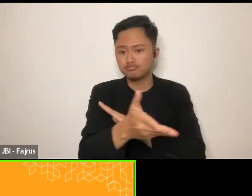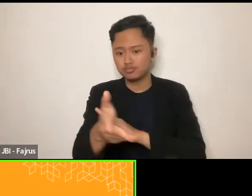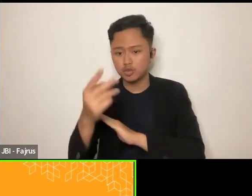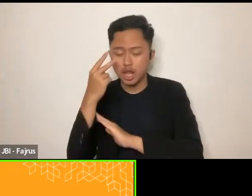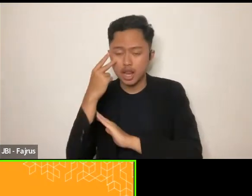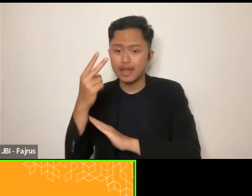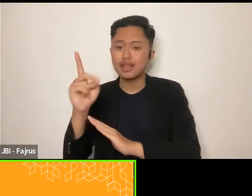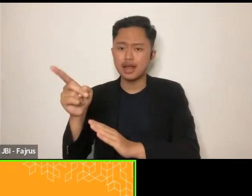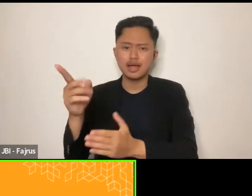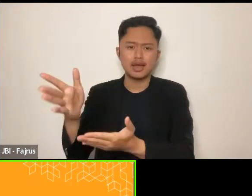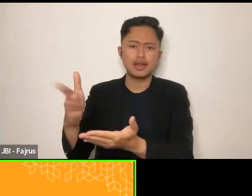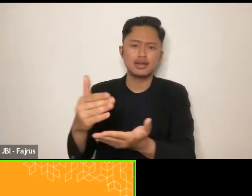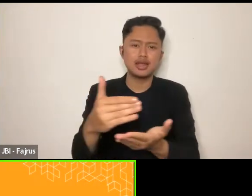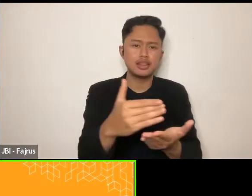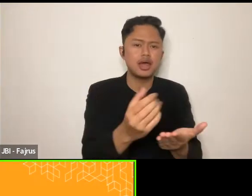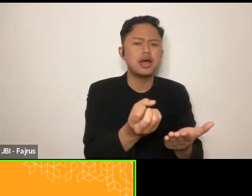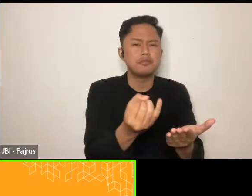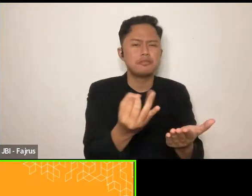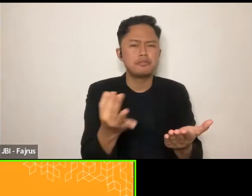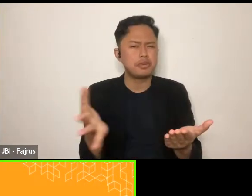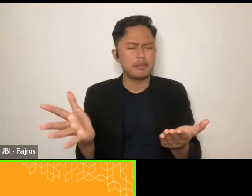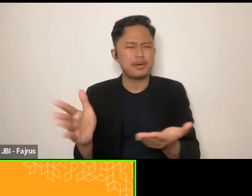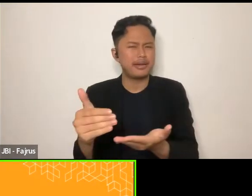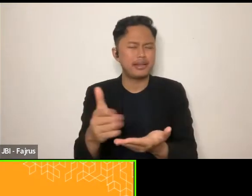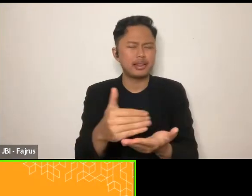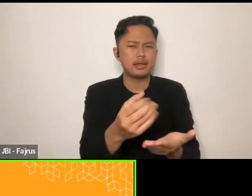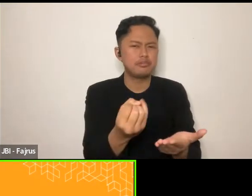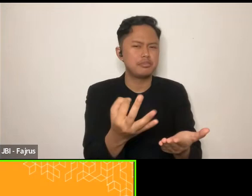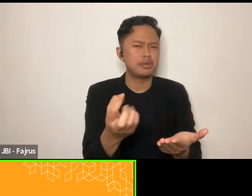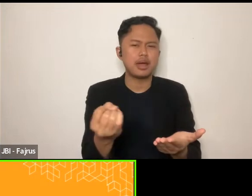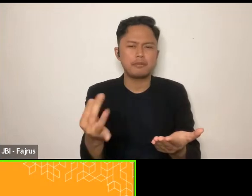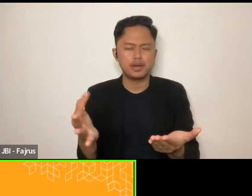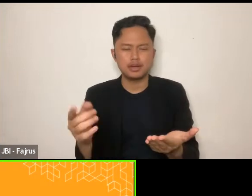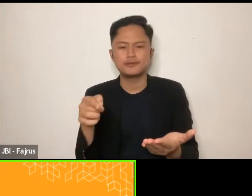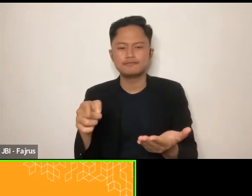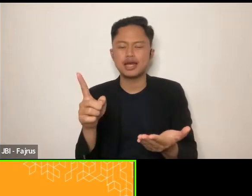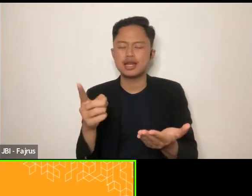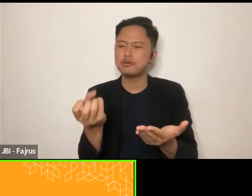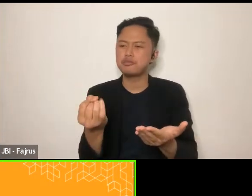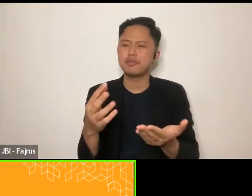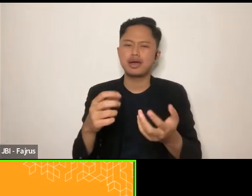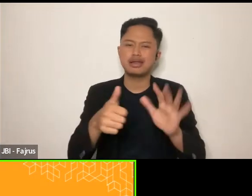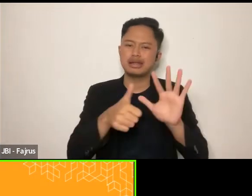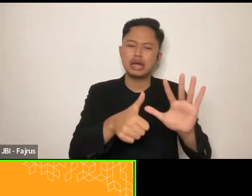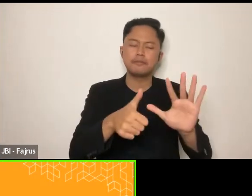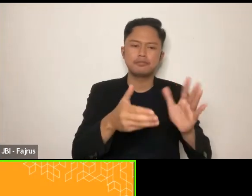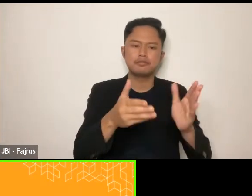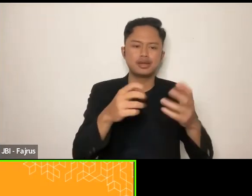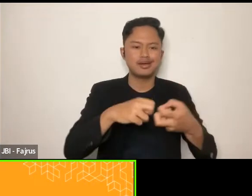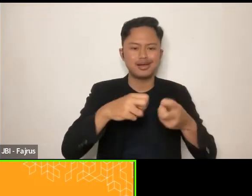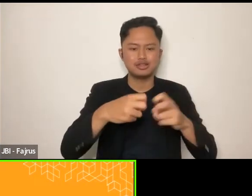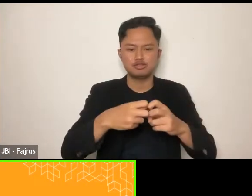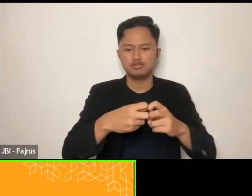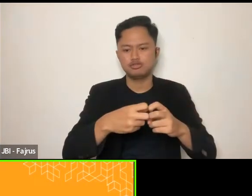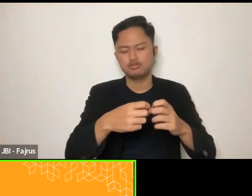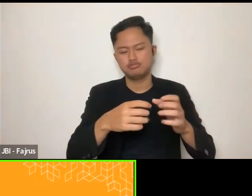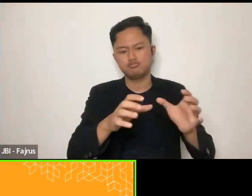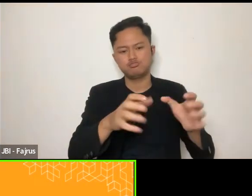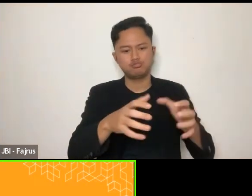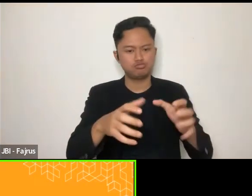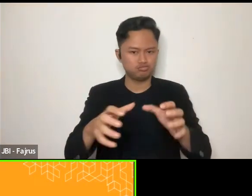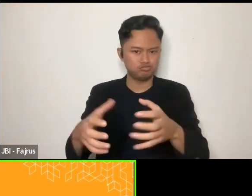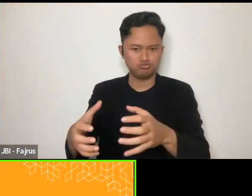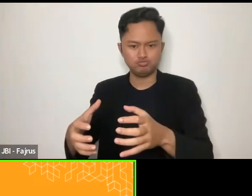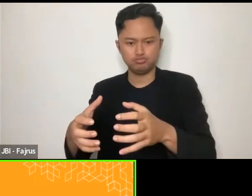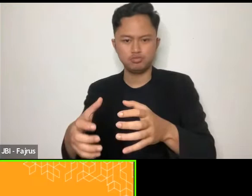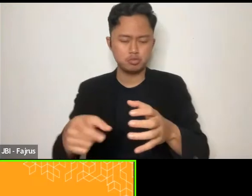data, especially the number of incidents regarding a group, it